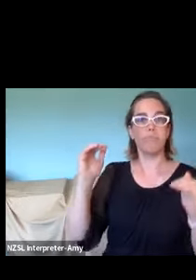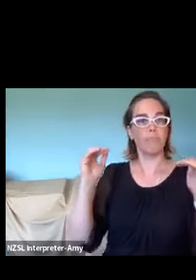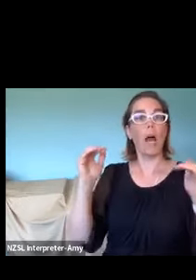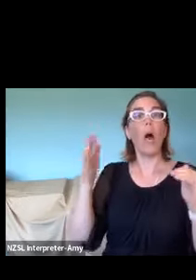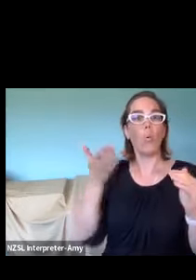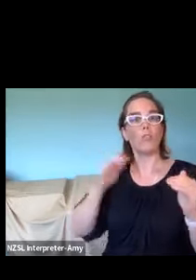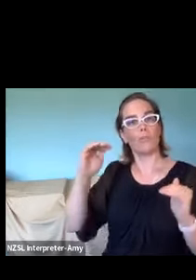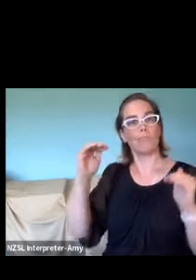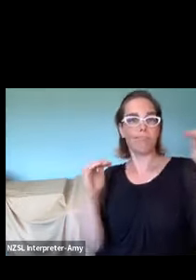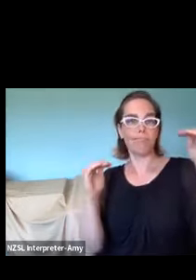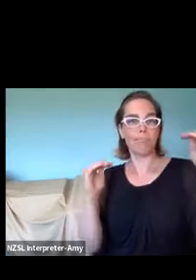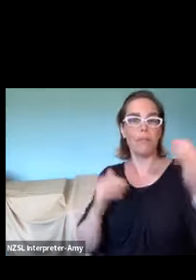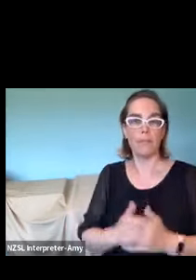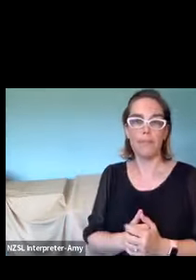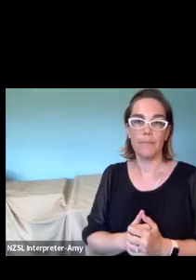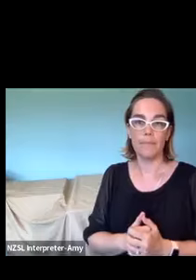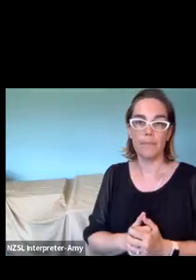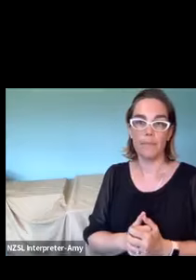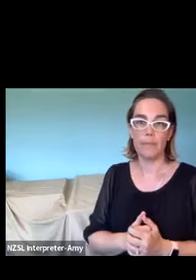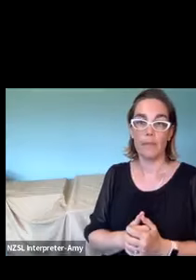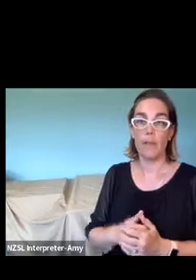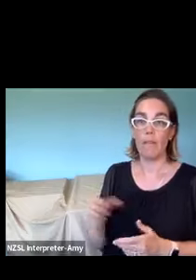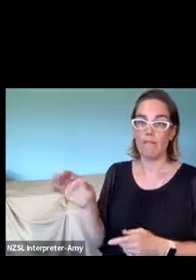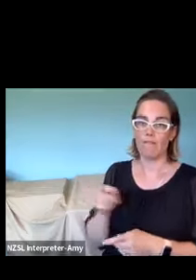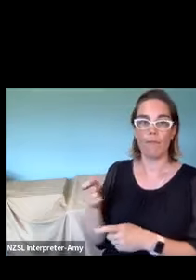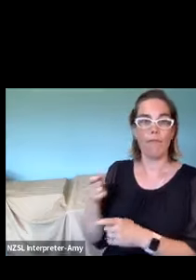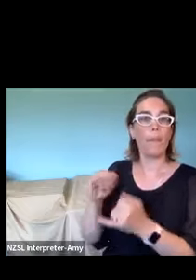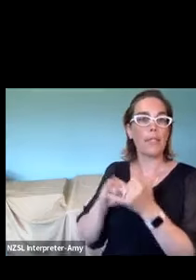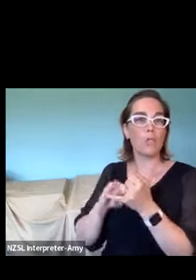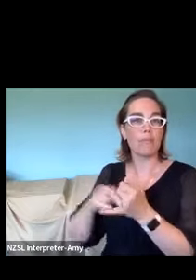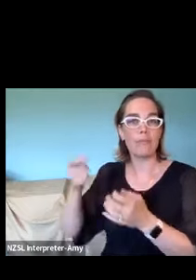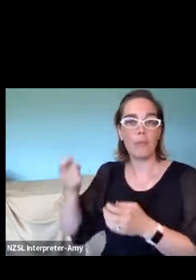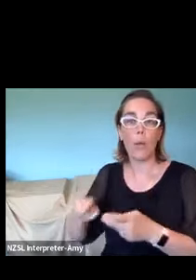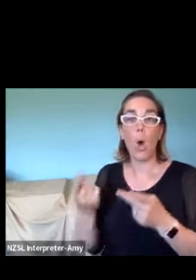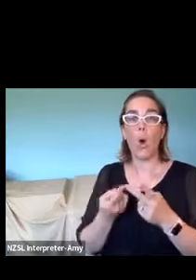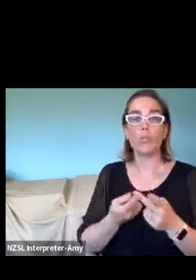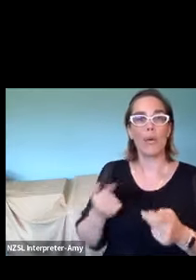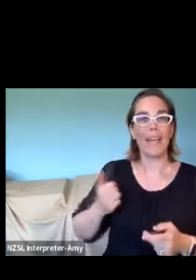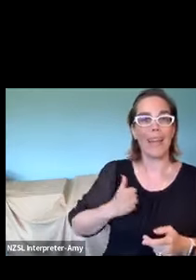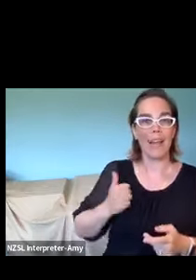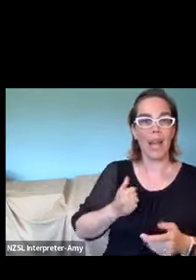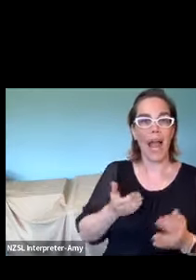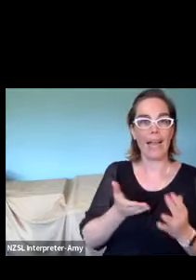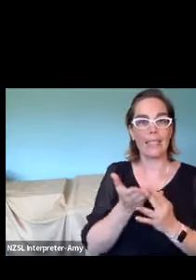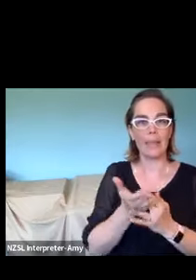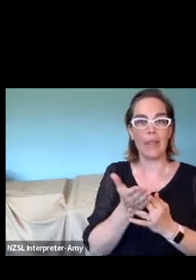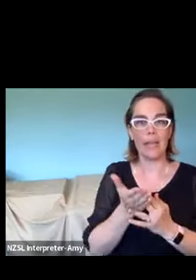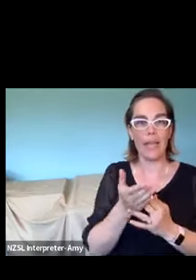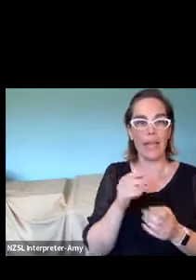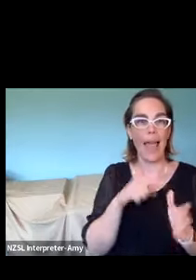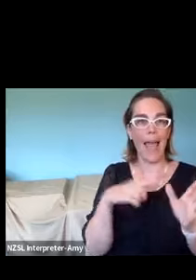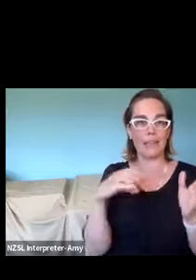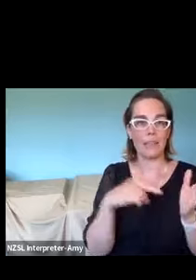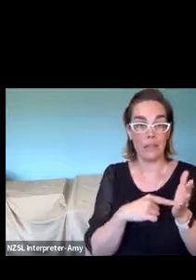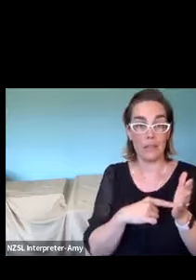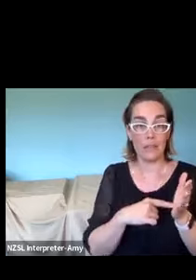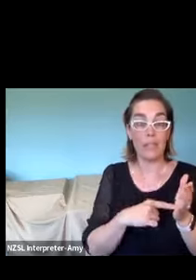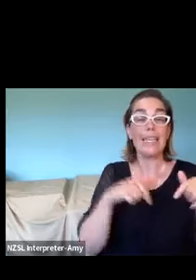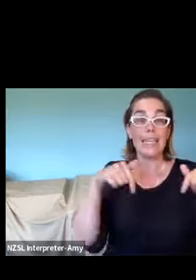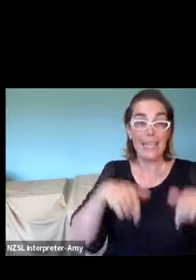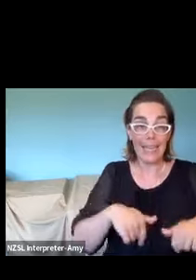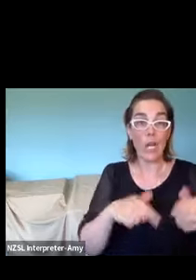Court rulings there, and the Accessibility for Canadians Act. All I can say is that this government can do